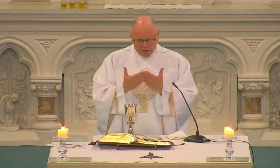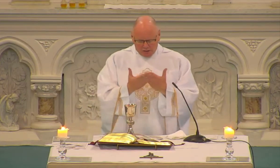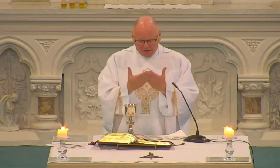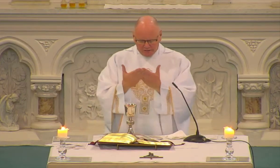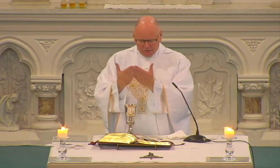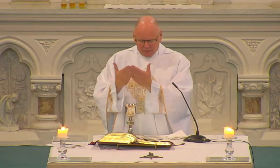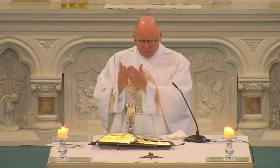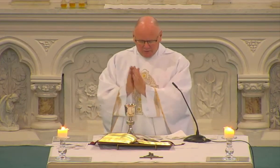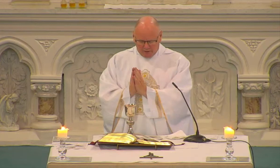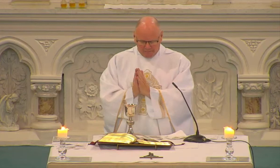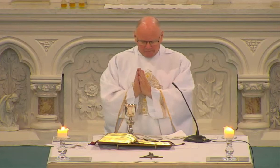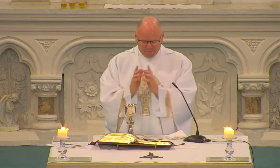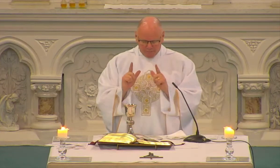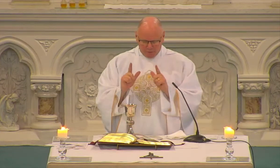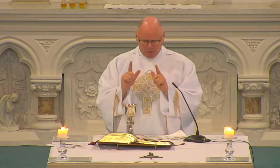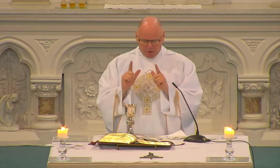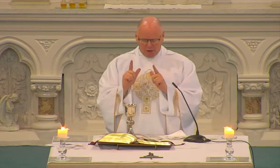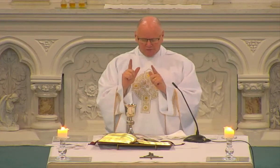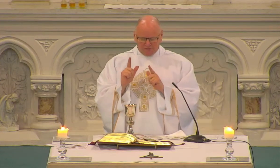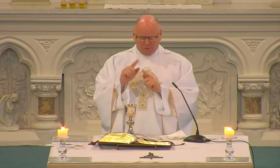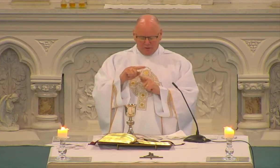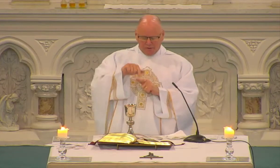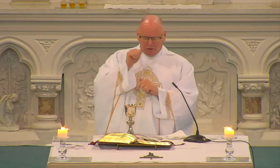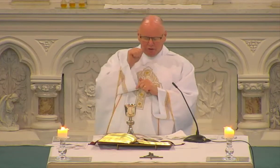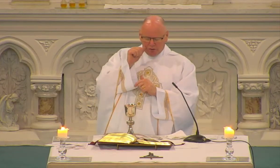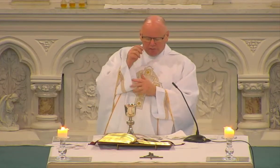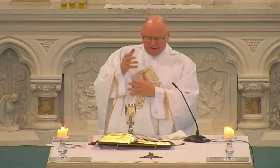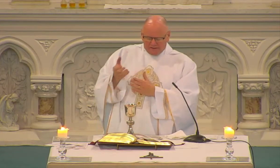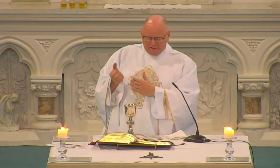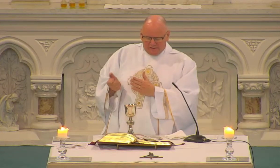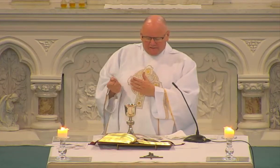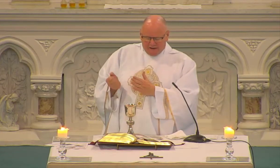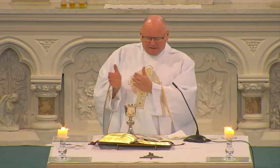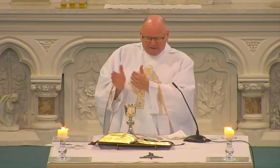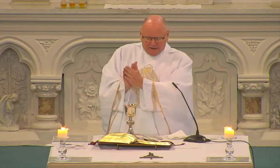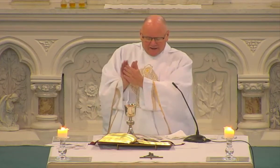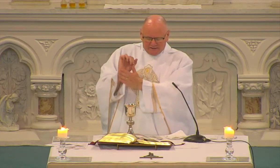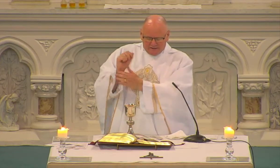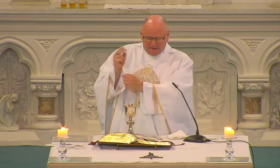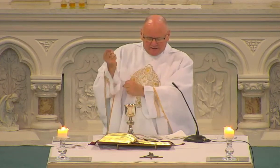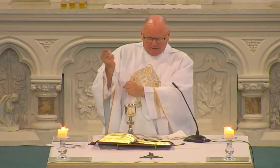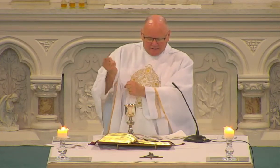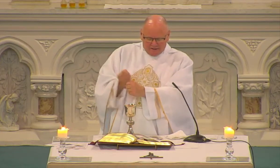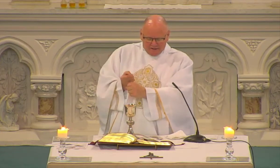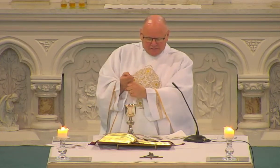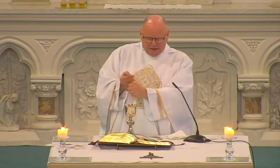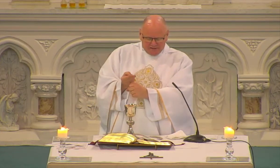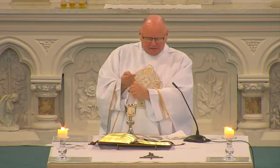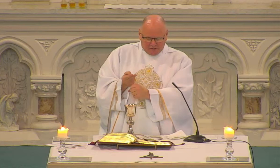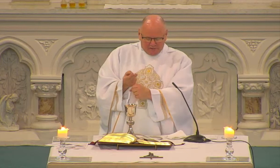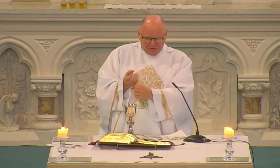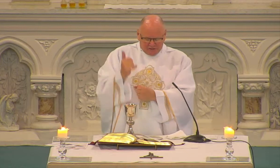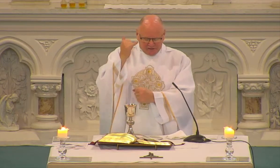Grant, we pray, O Lord, that we may always find delight in these paschal mysteries,